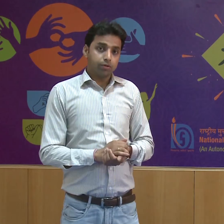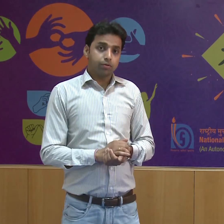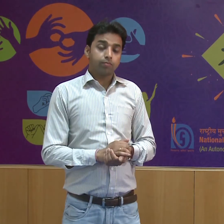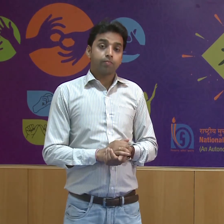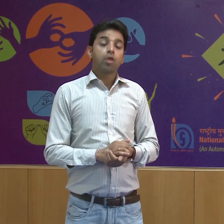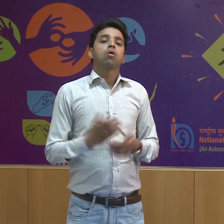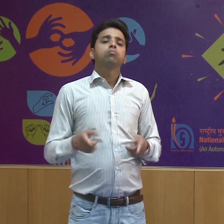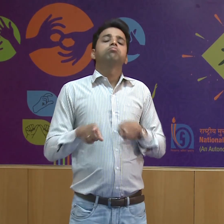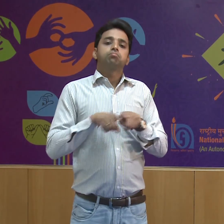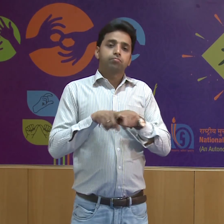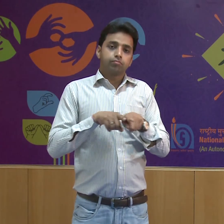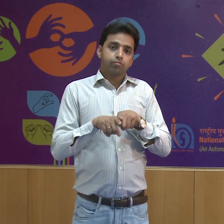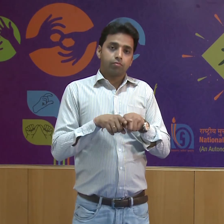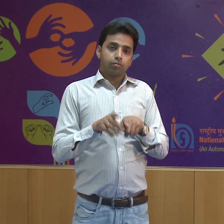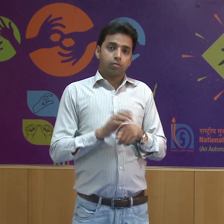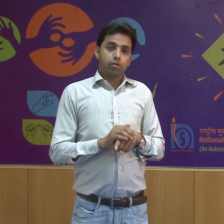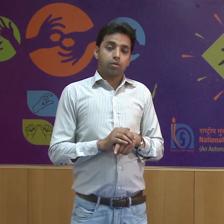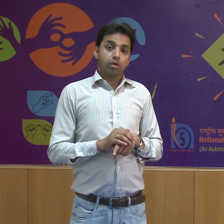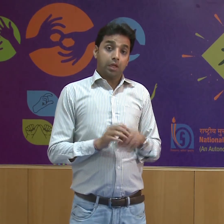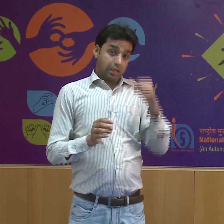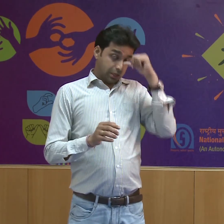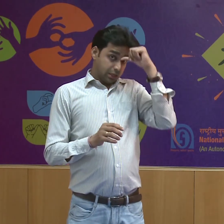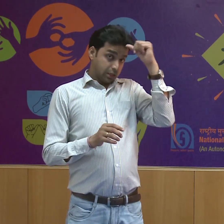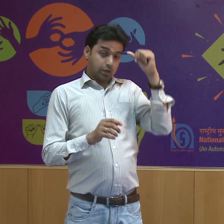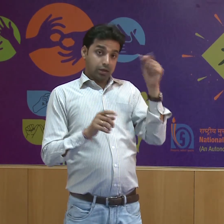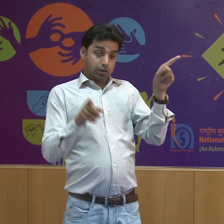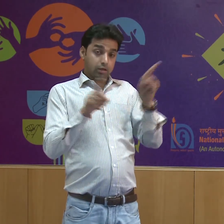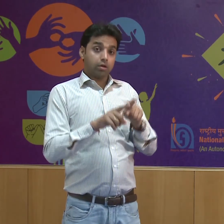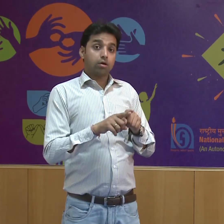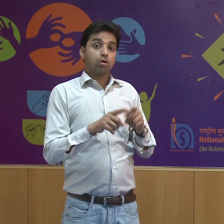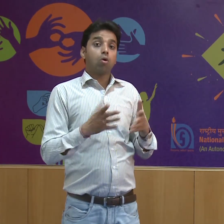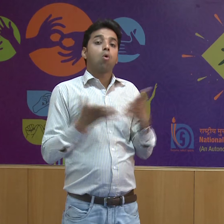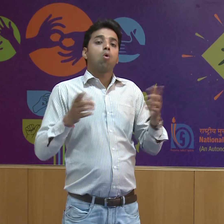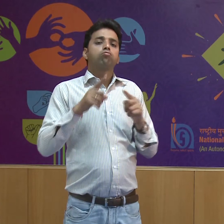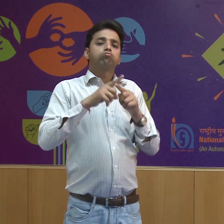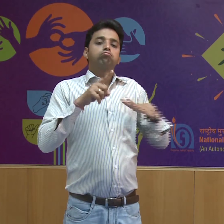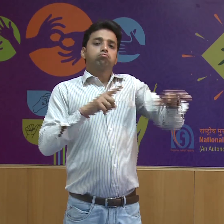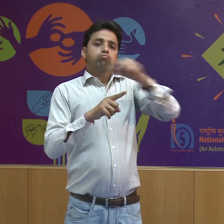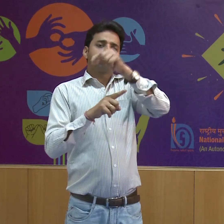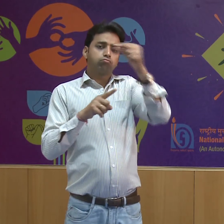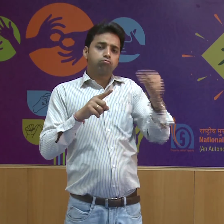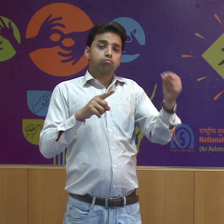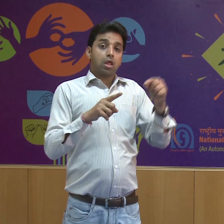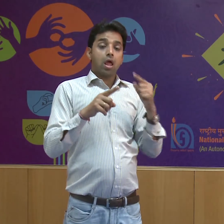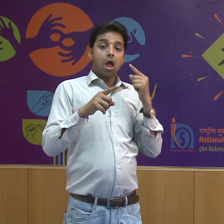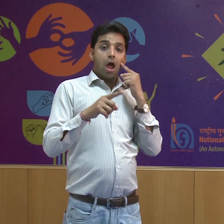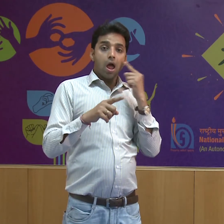For example, the Indian Institute of Technology (IITs),